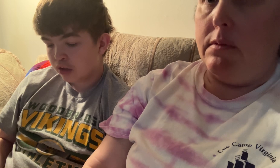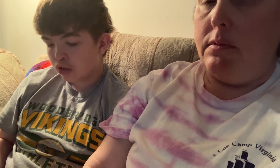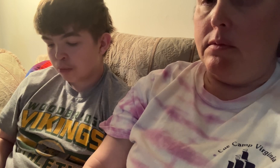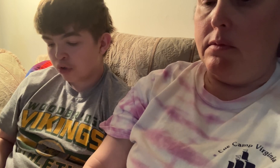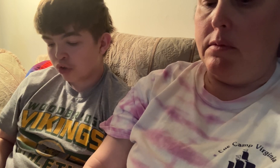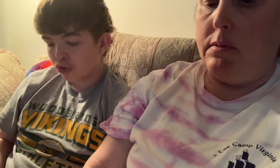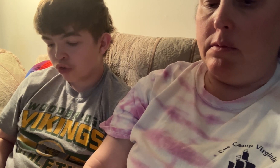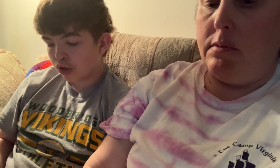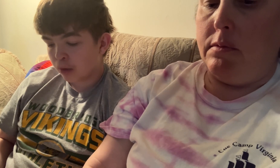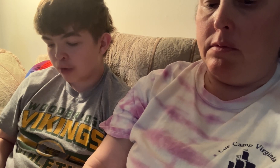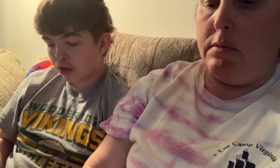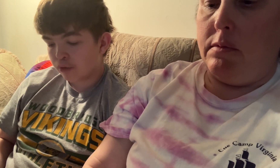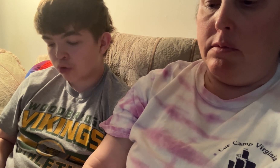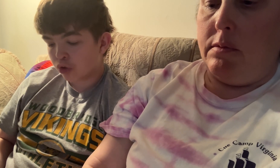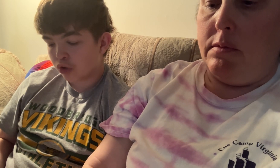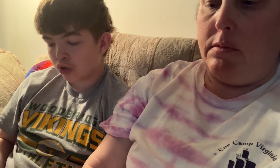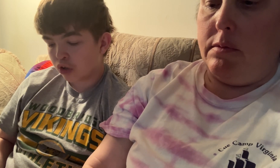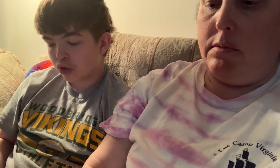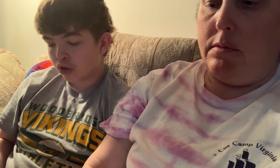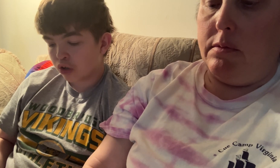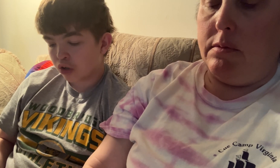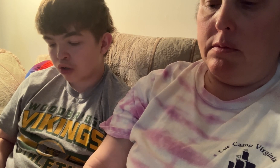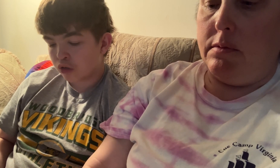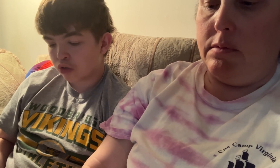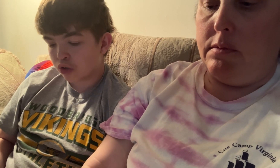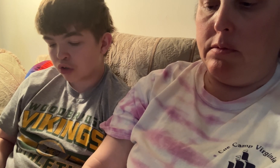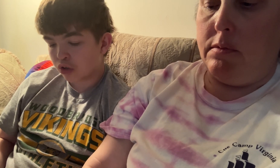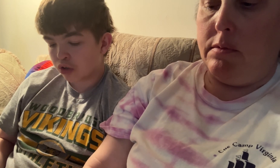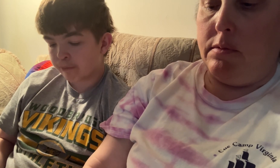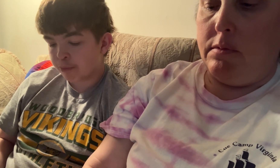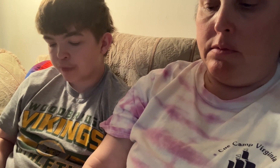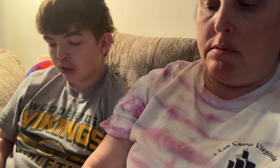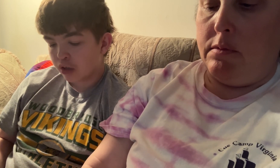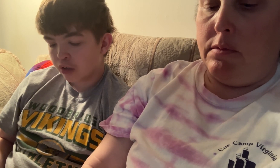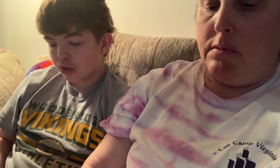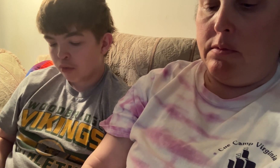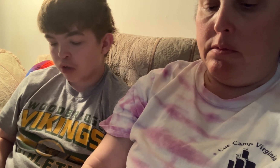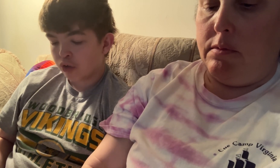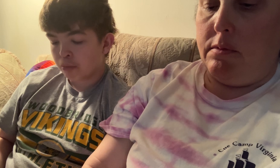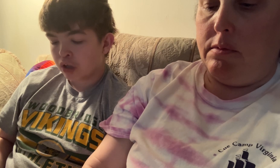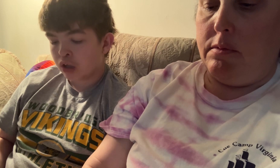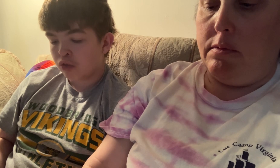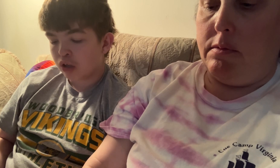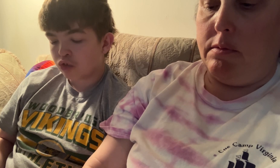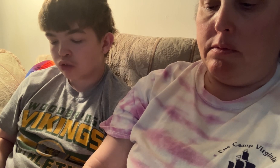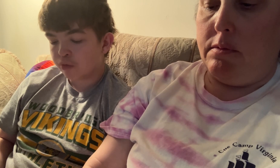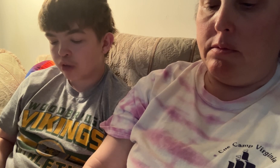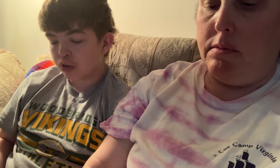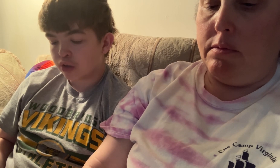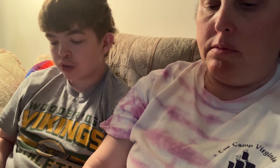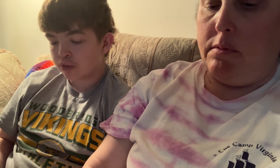to push her about for her own good, when her mind gradually filled itself